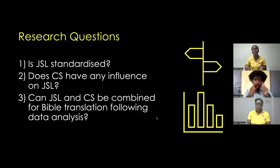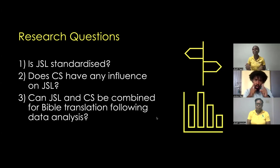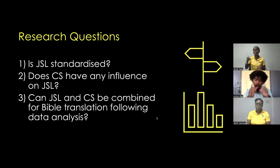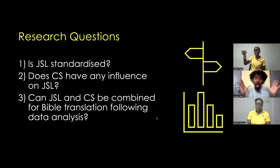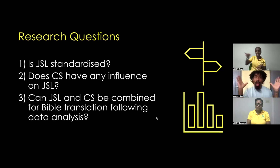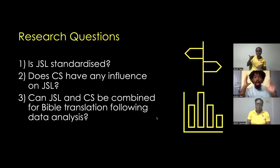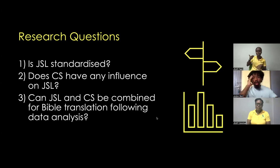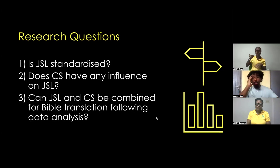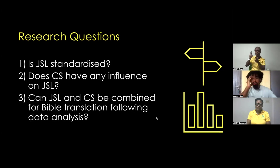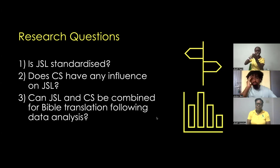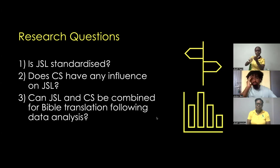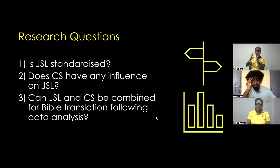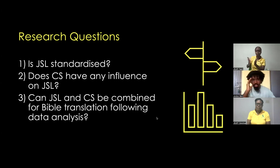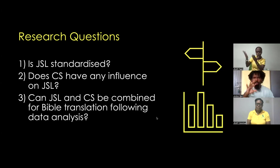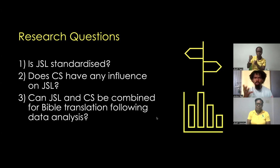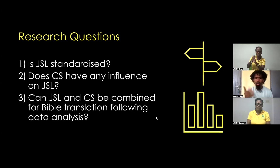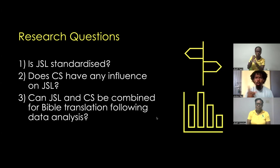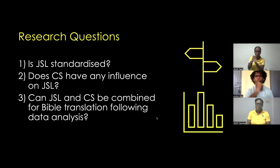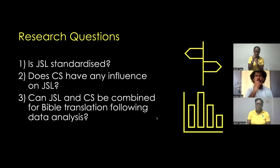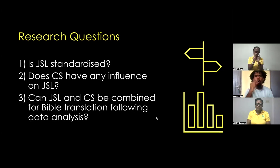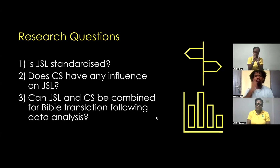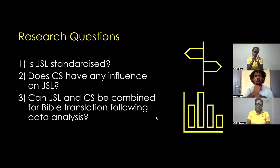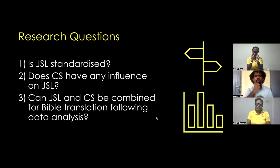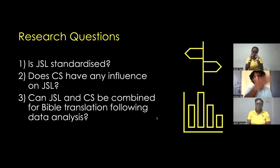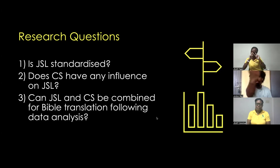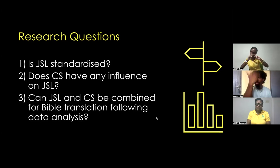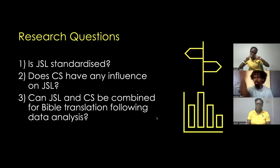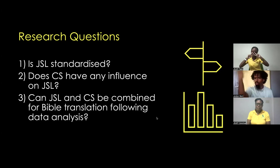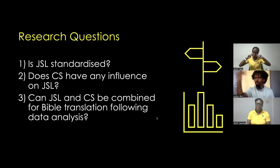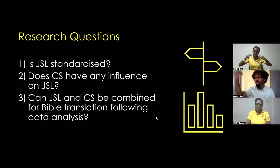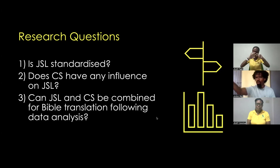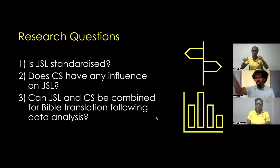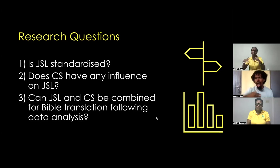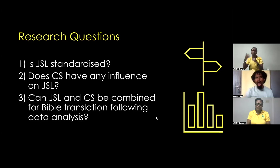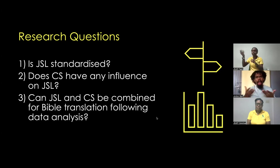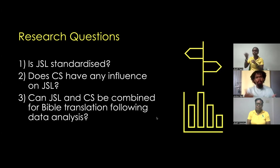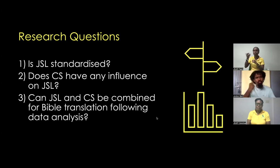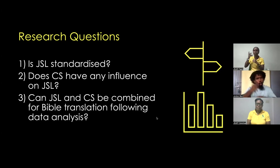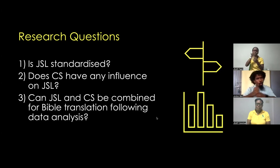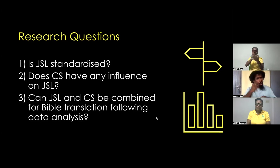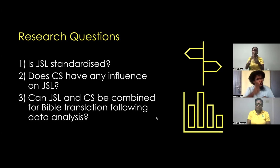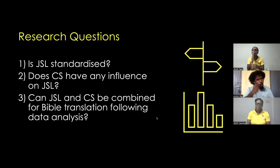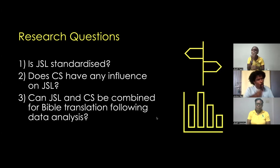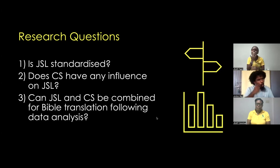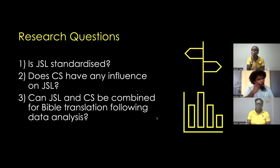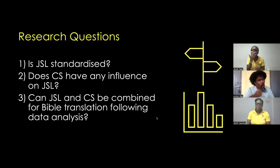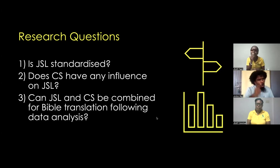work. It really was, right? So we got our researcher to